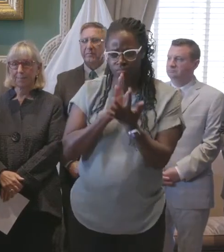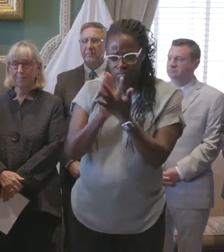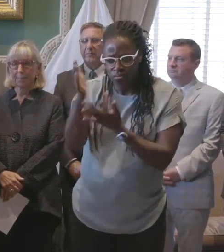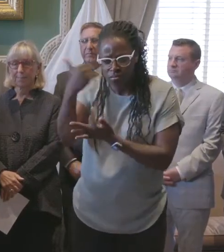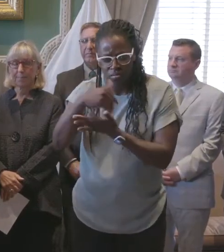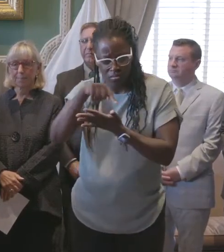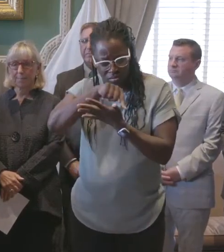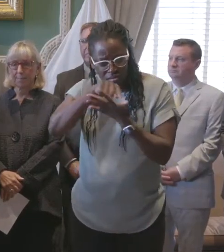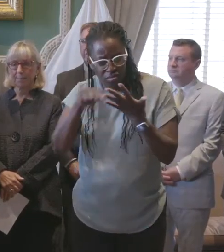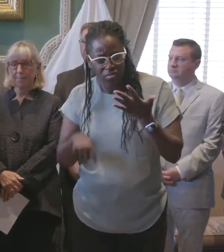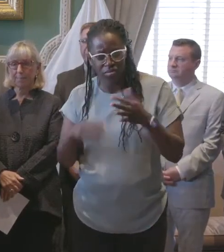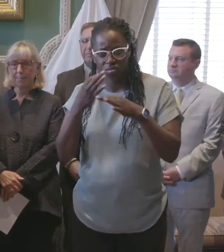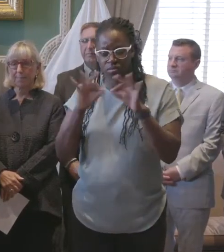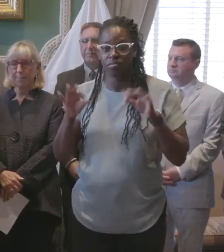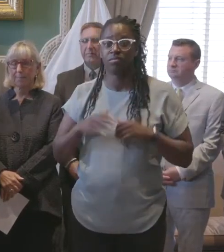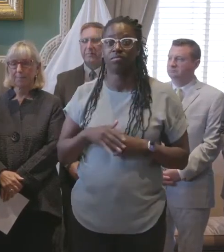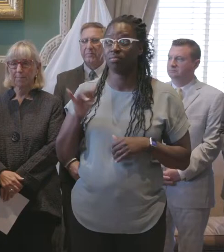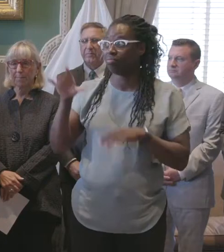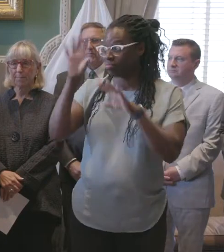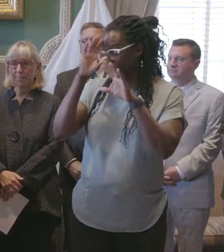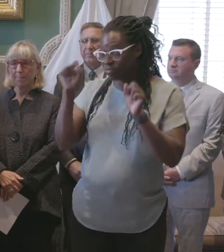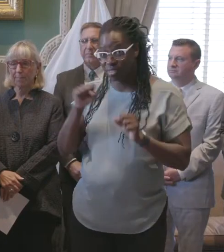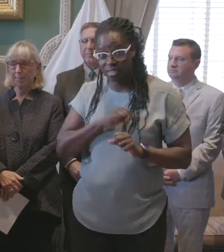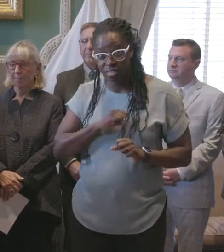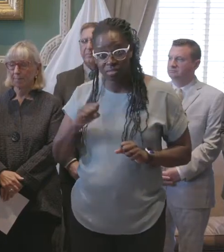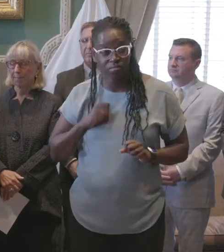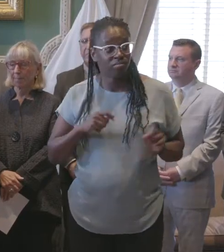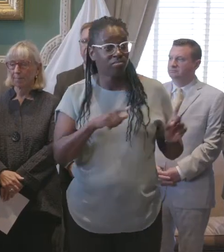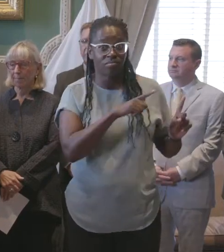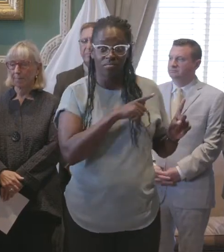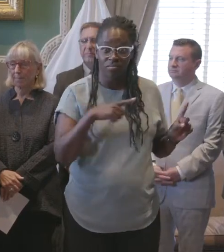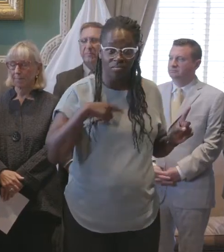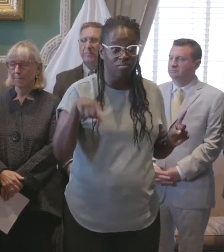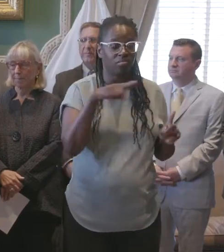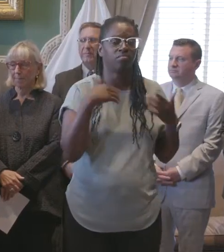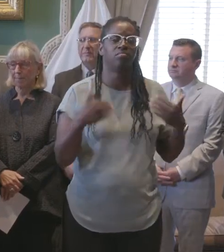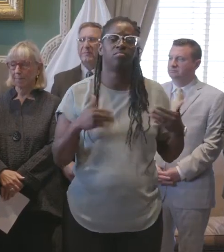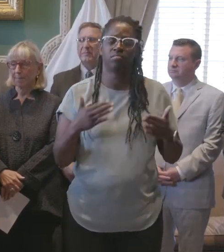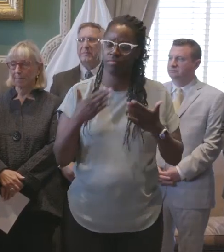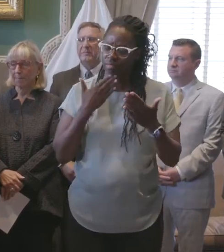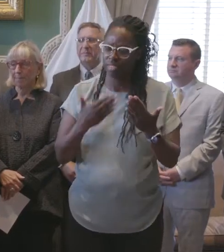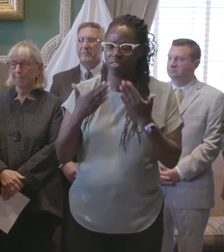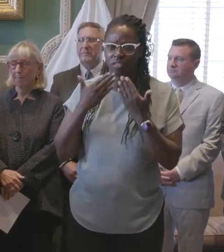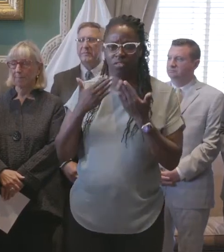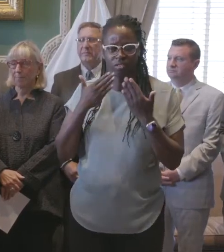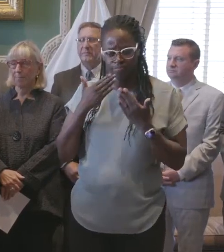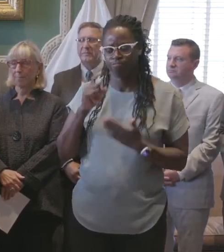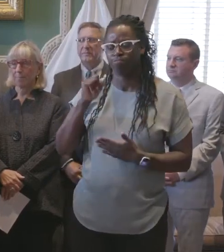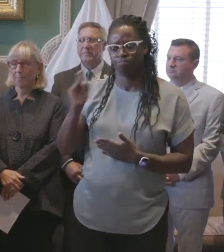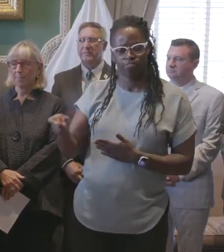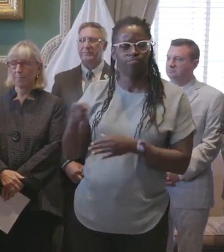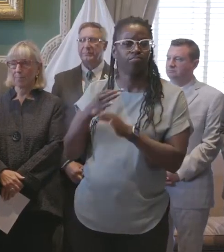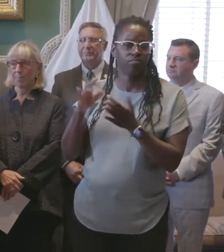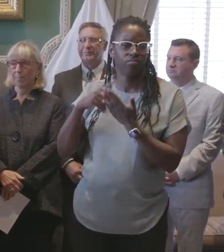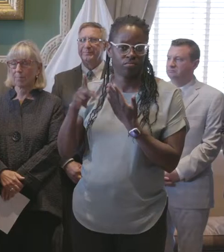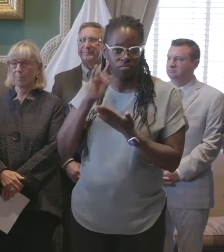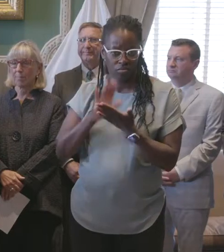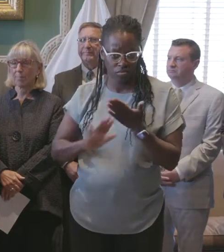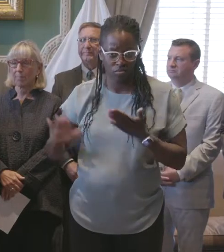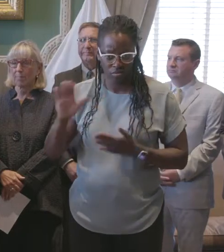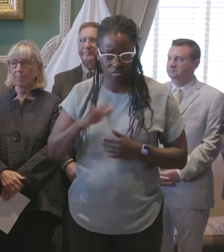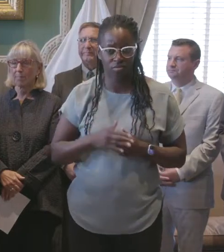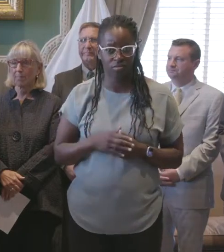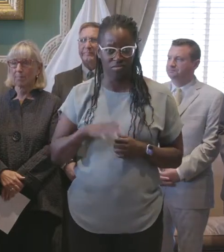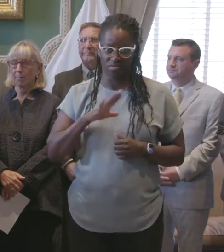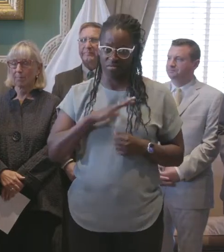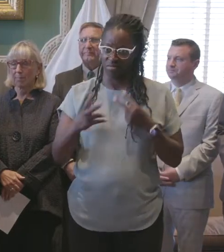Senate President and members of the legislature for prioritizing that commitment, because it's a commitment that is going to save money and